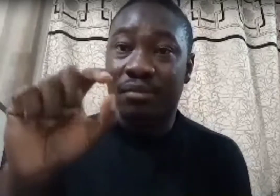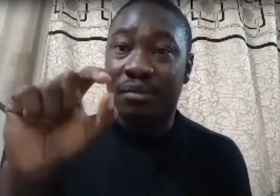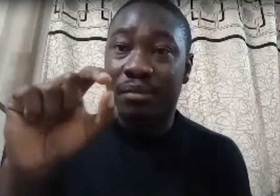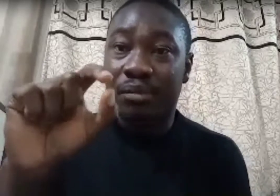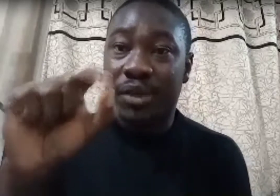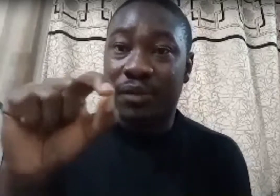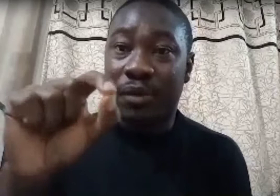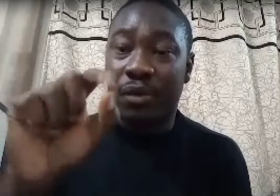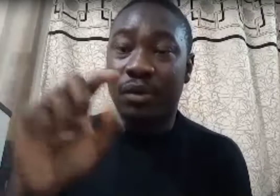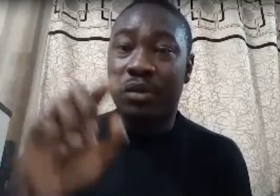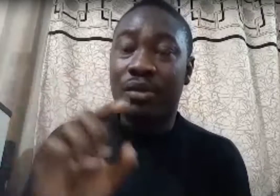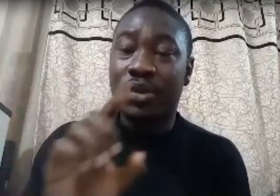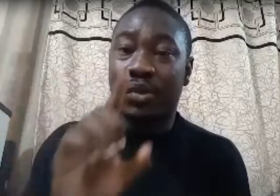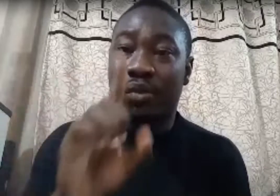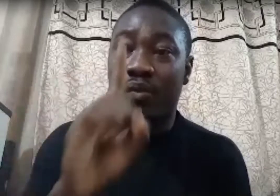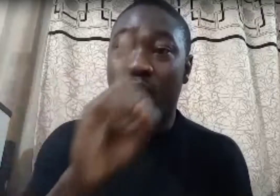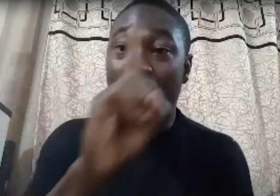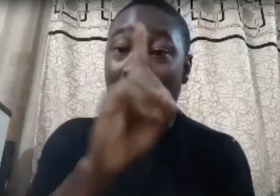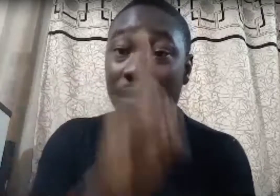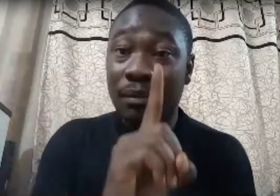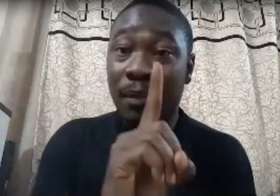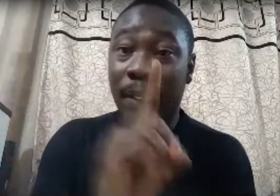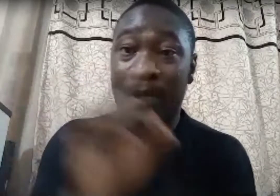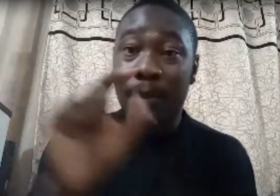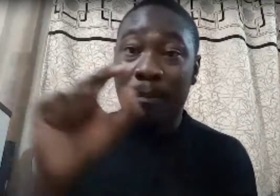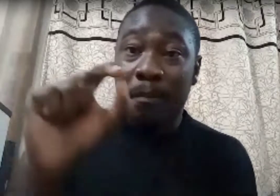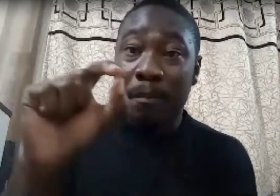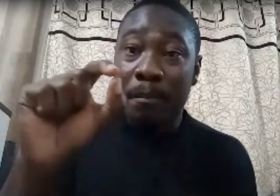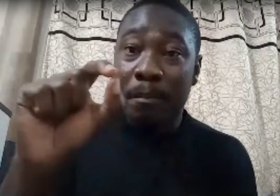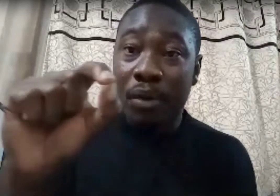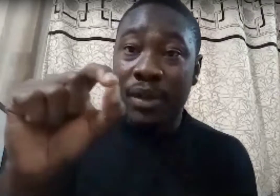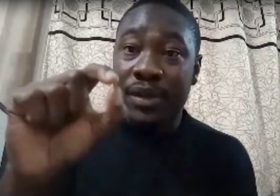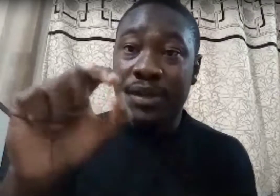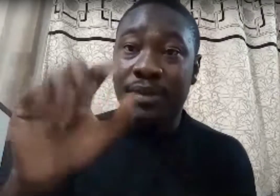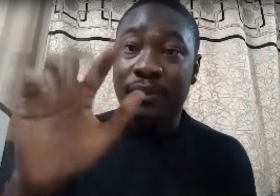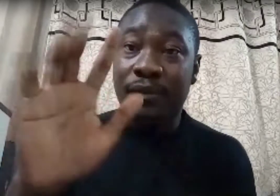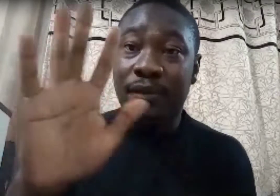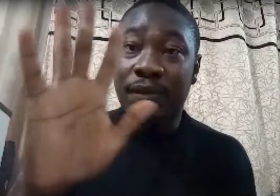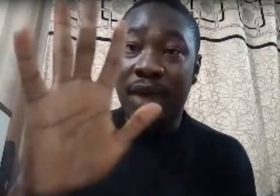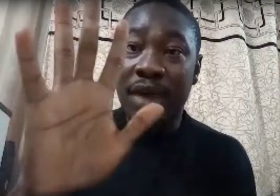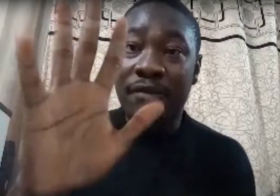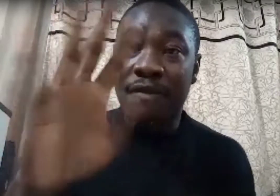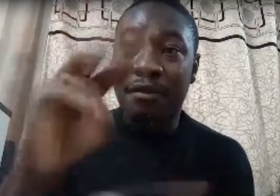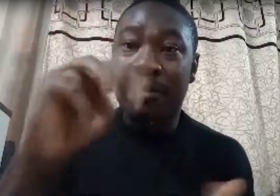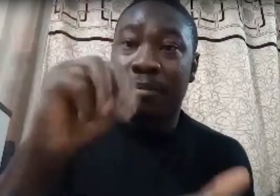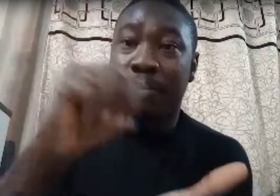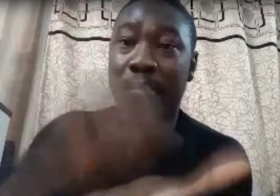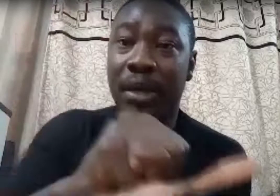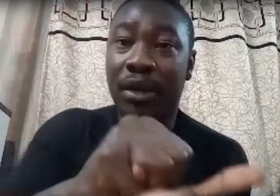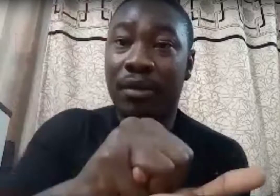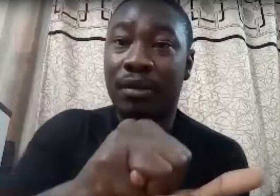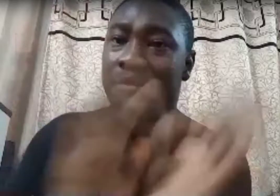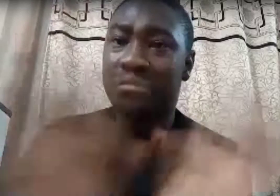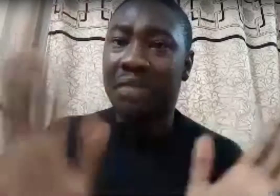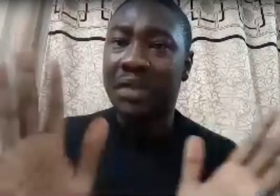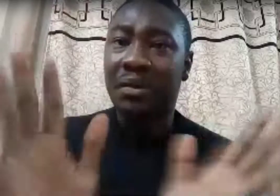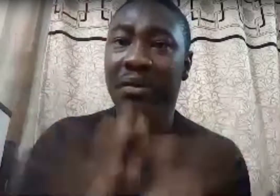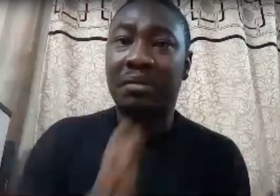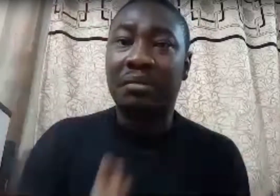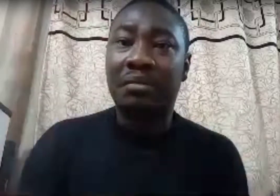1.5 million. That's all. That's all. That will save you the stress of 1,500,000. Or